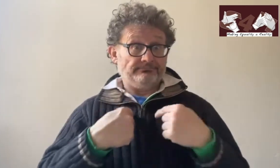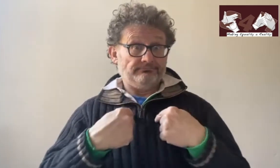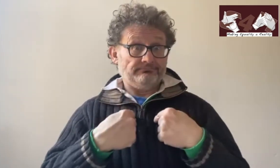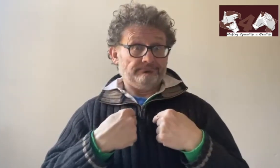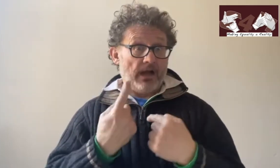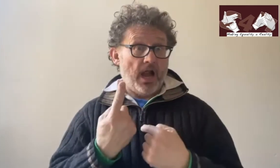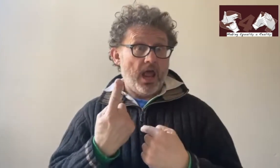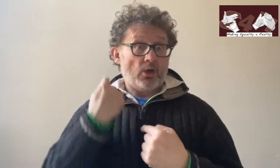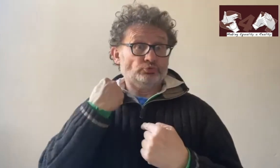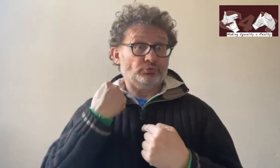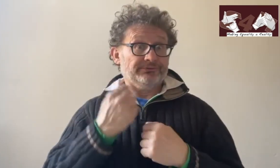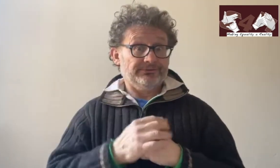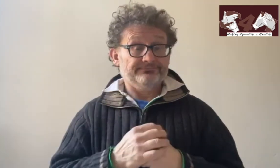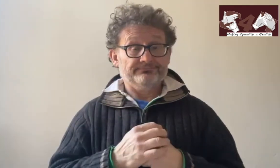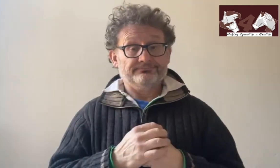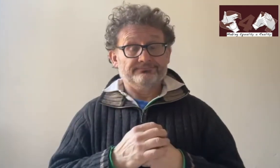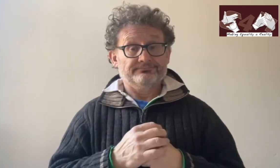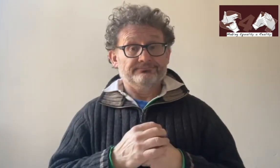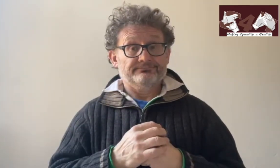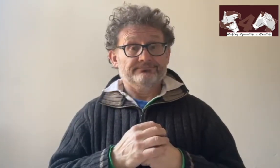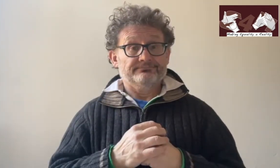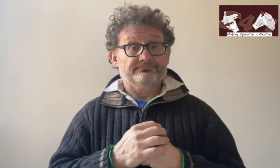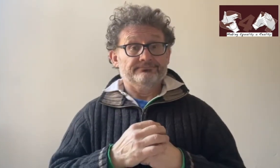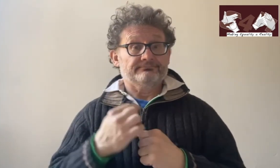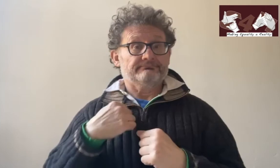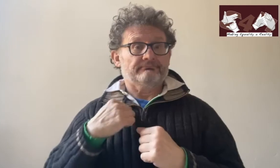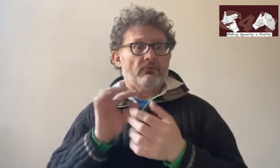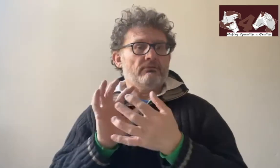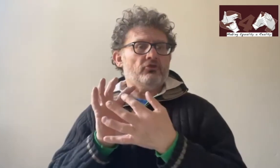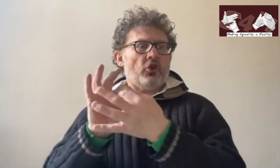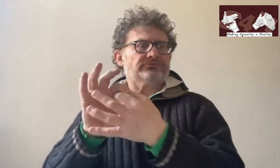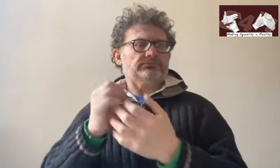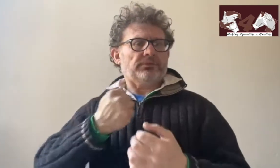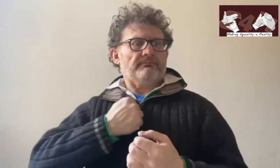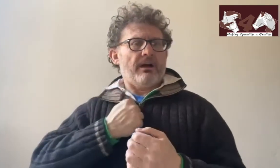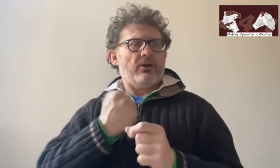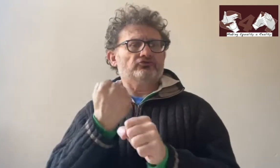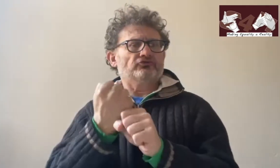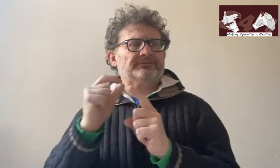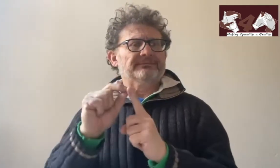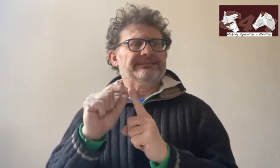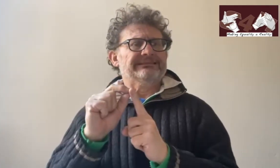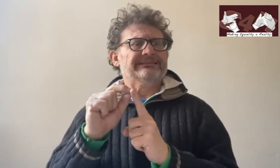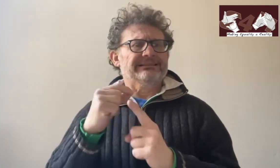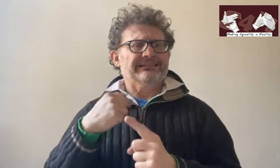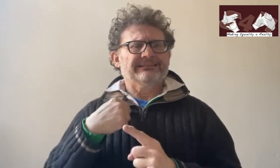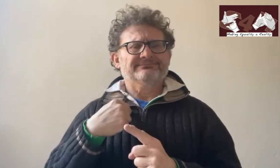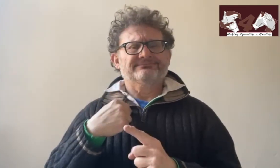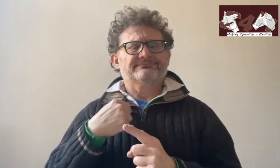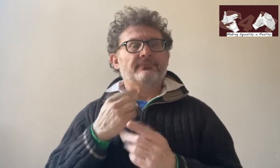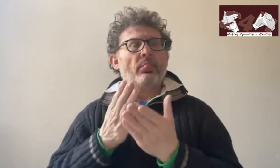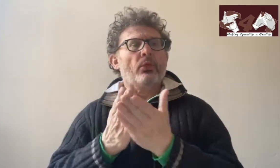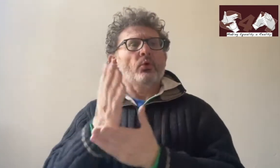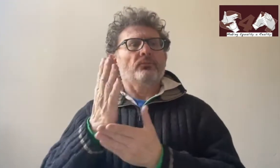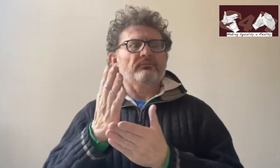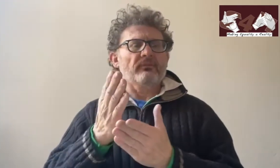In this video, I want to give you some insights about what happened to me last week. Something that happened with my GP